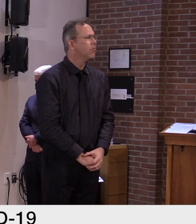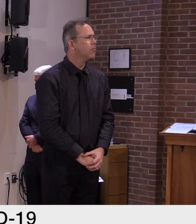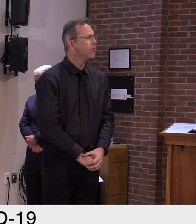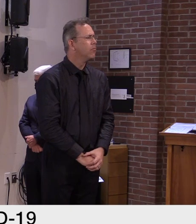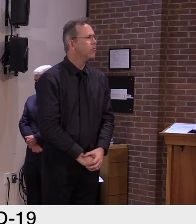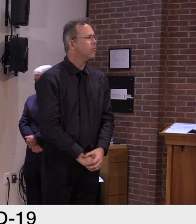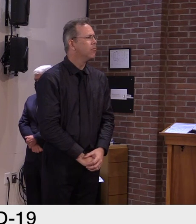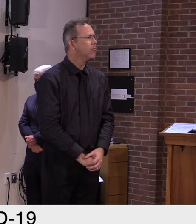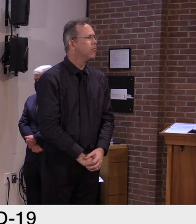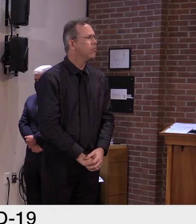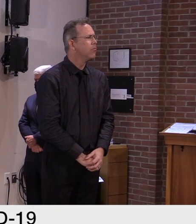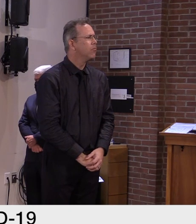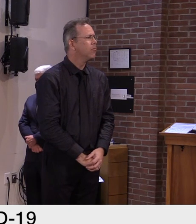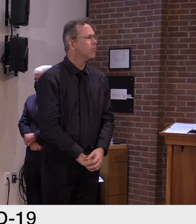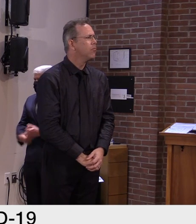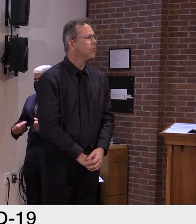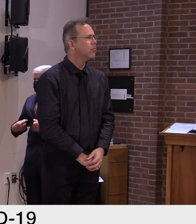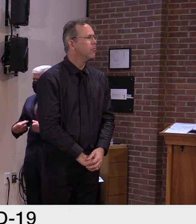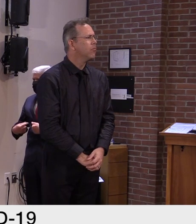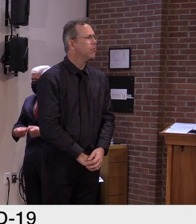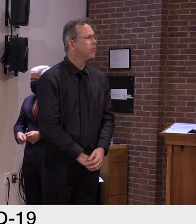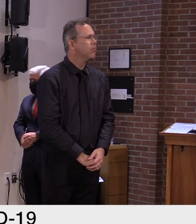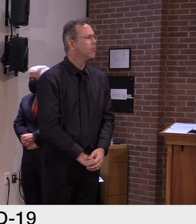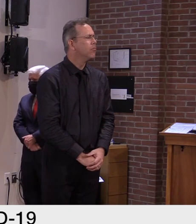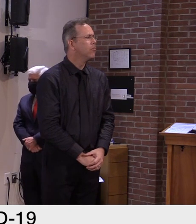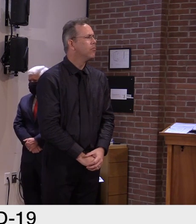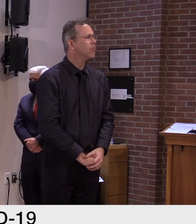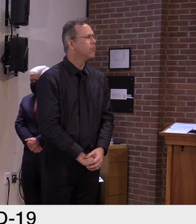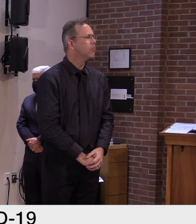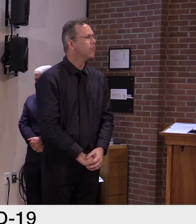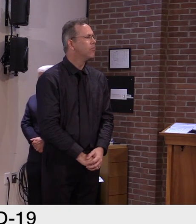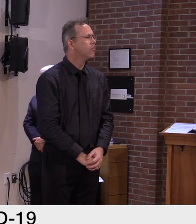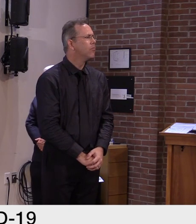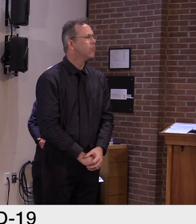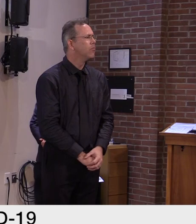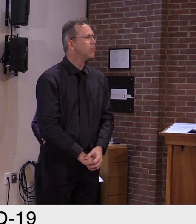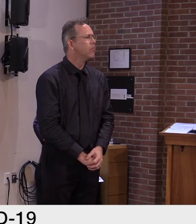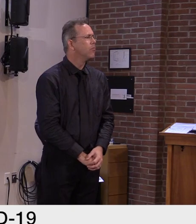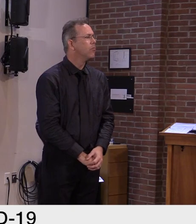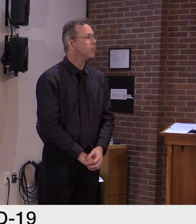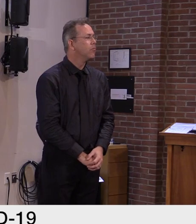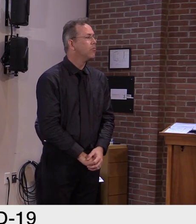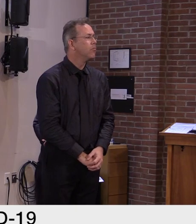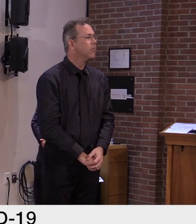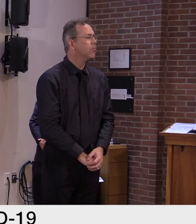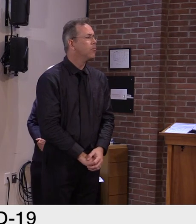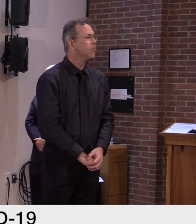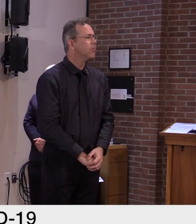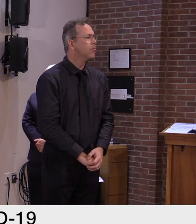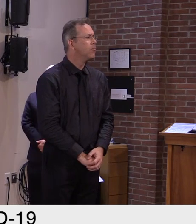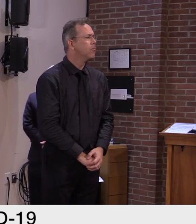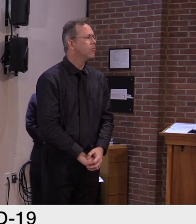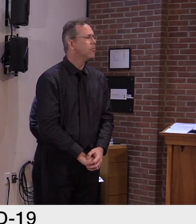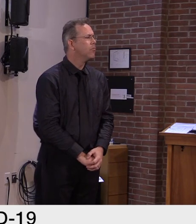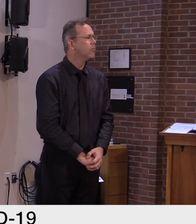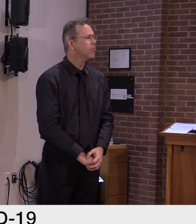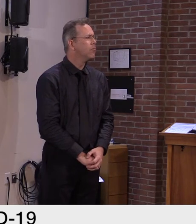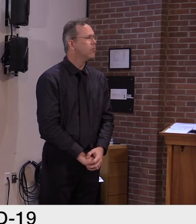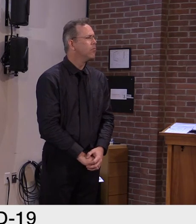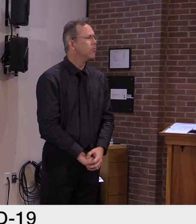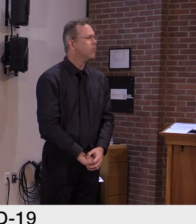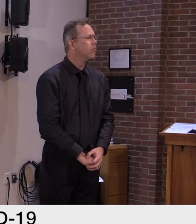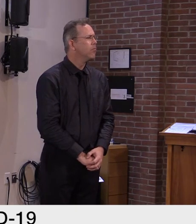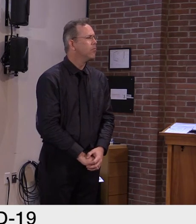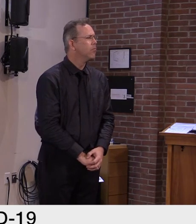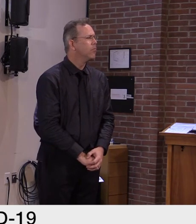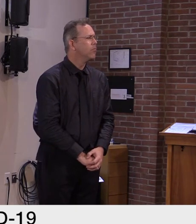not disclosing that outbreak, unlike what the state did earlier with the Burlington facilities, or was it a planned